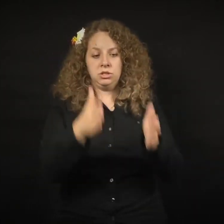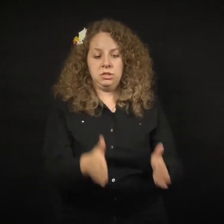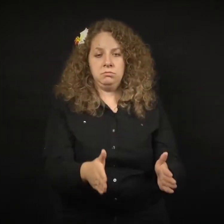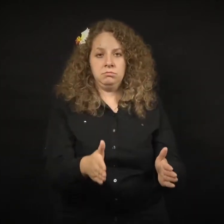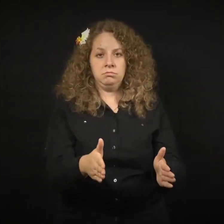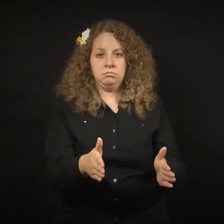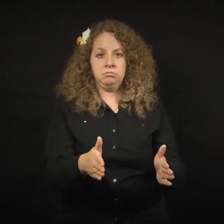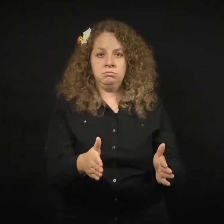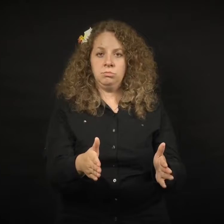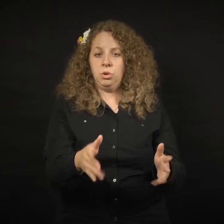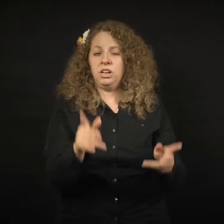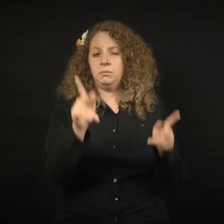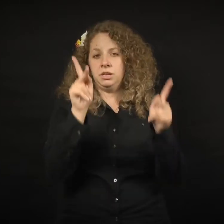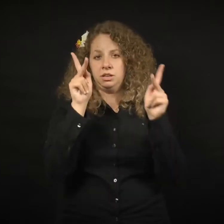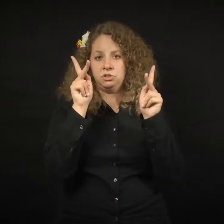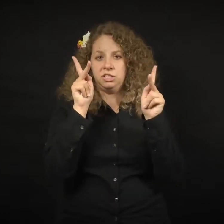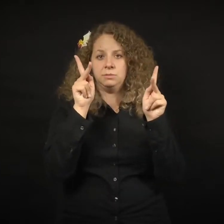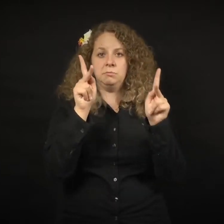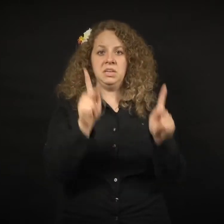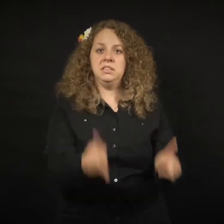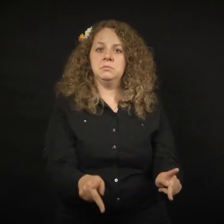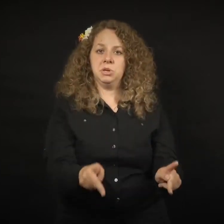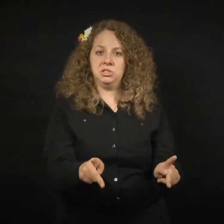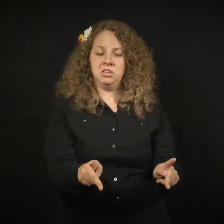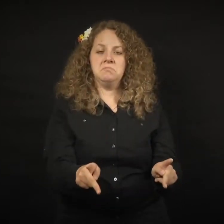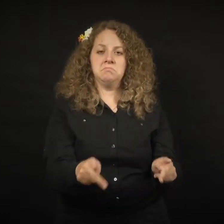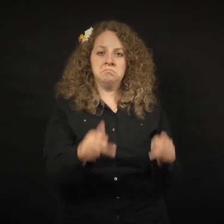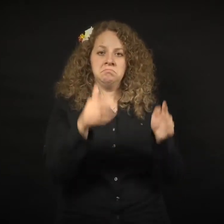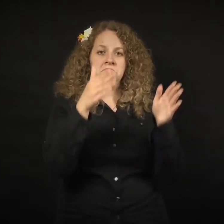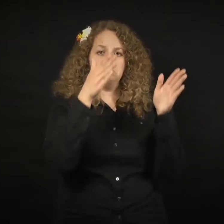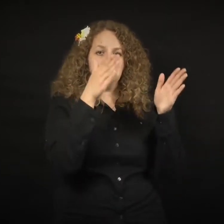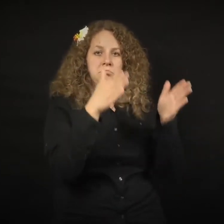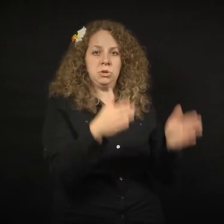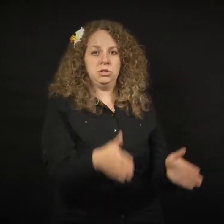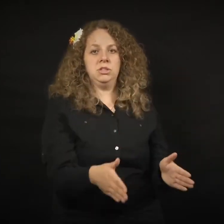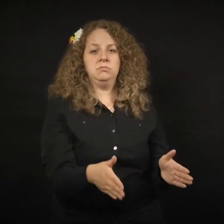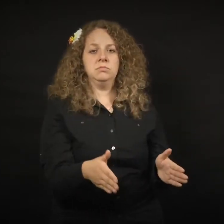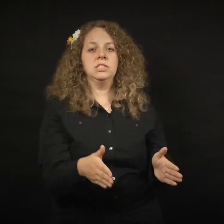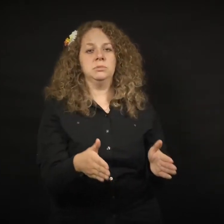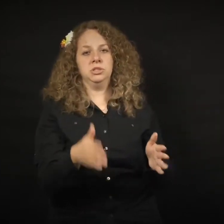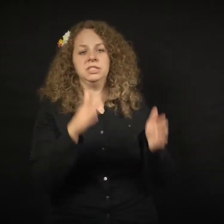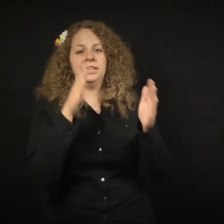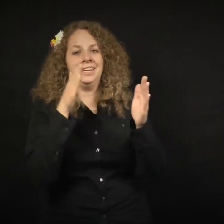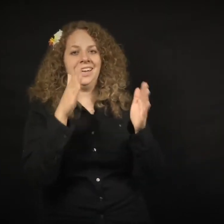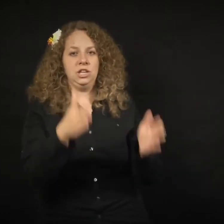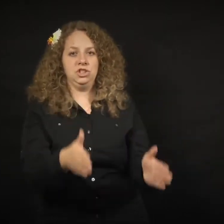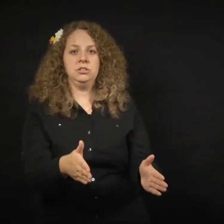Person. Or it can be initialized with peace. Person. Person. Similar to saying agent.